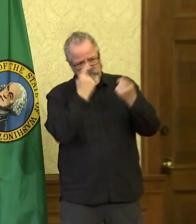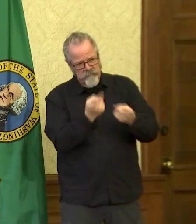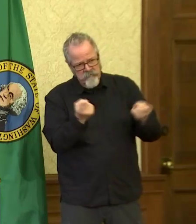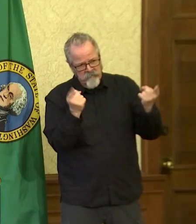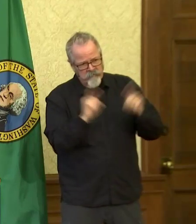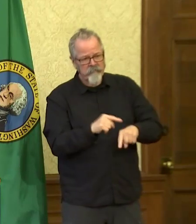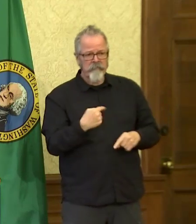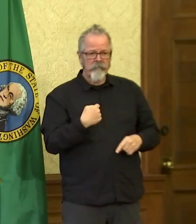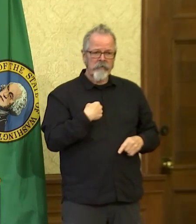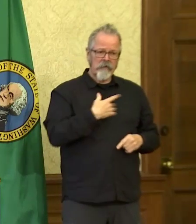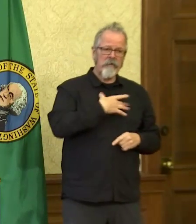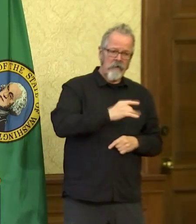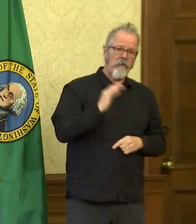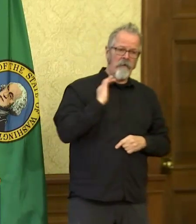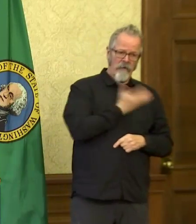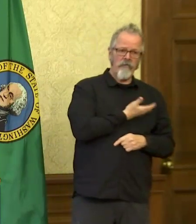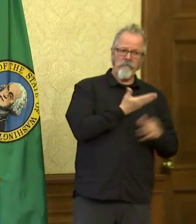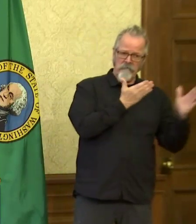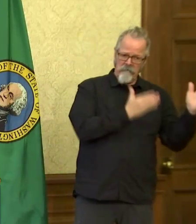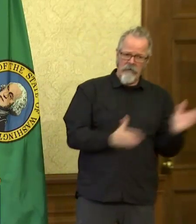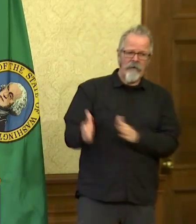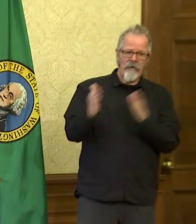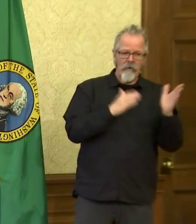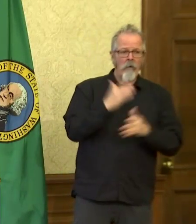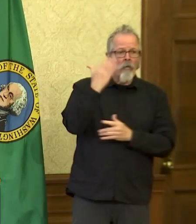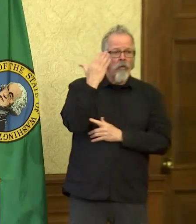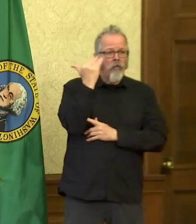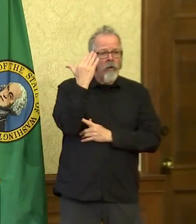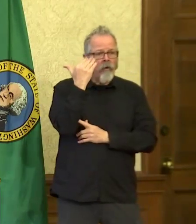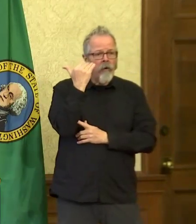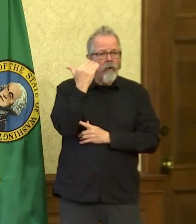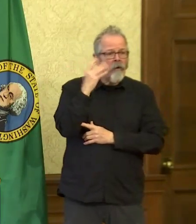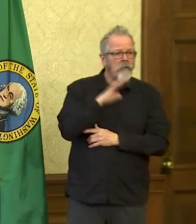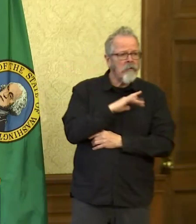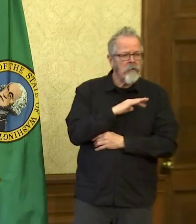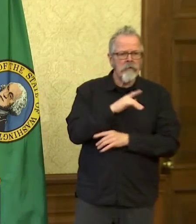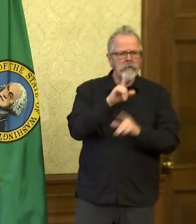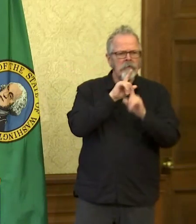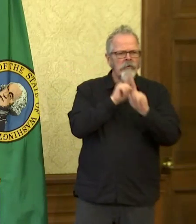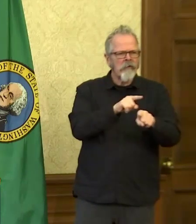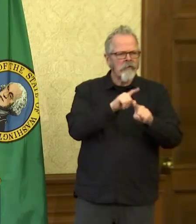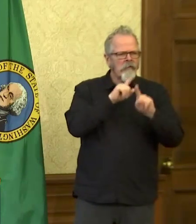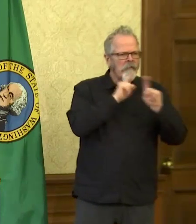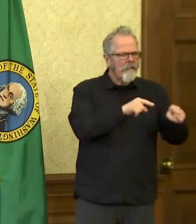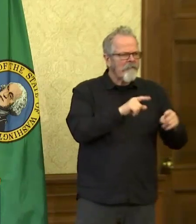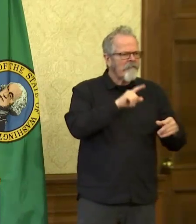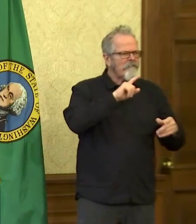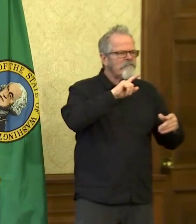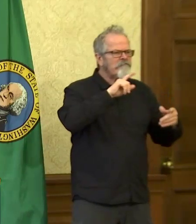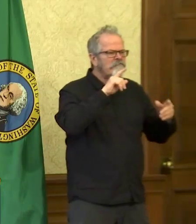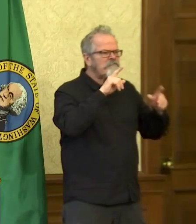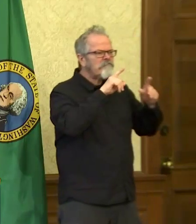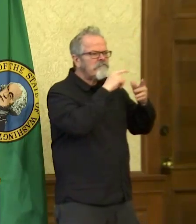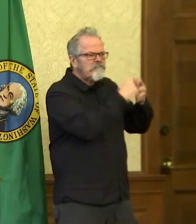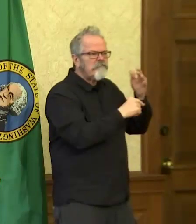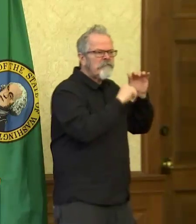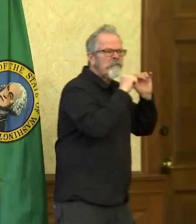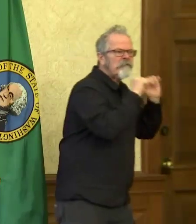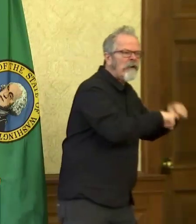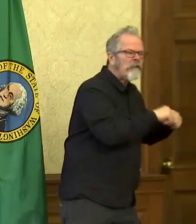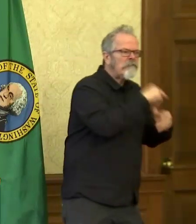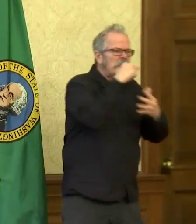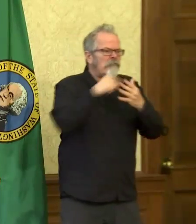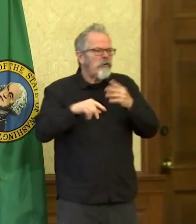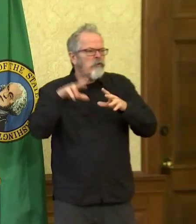focused on projects. It's focused on the work that's being done and the risk associated to